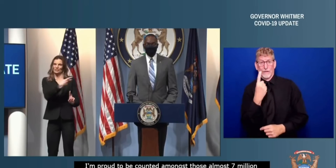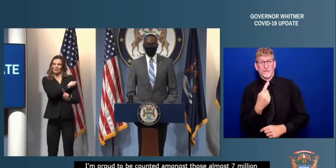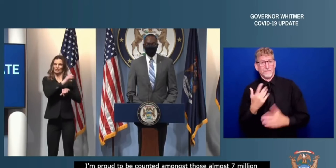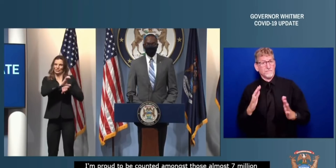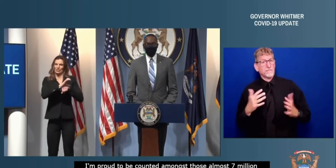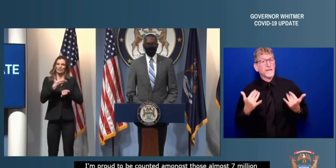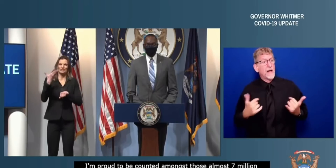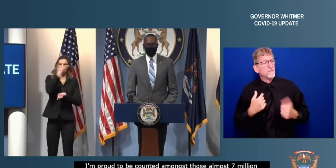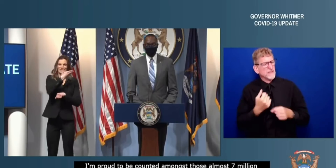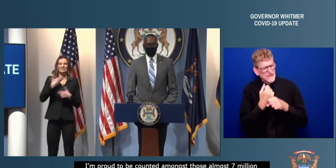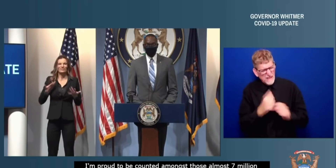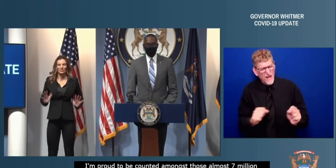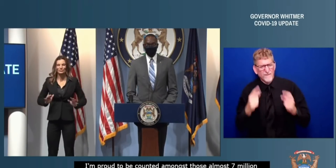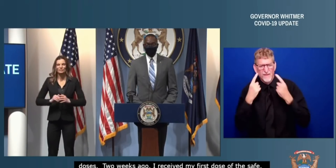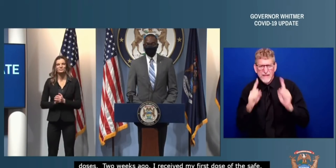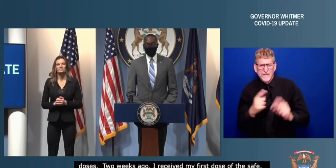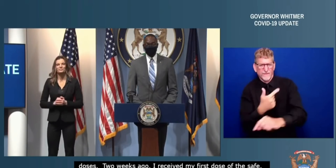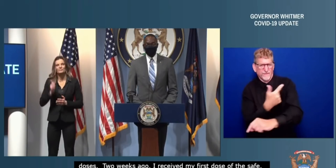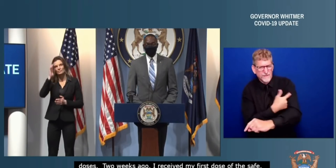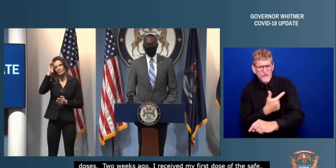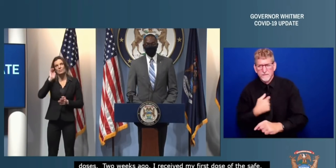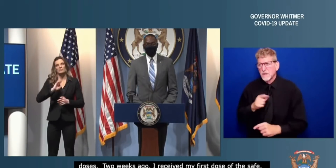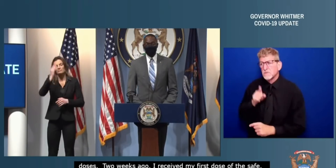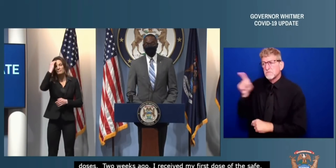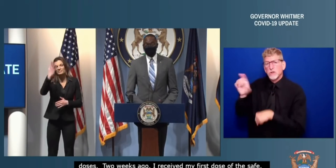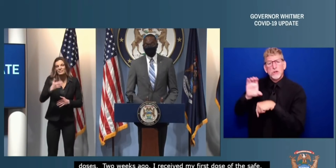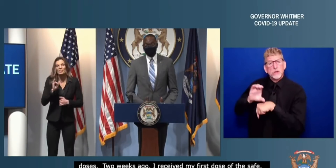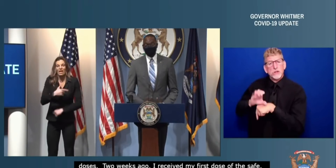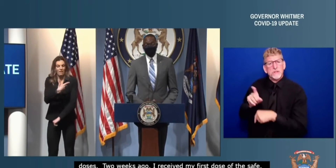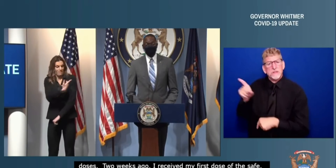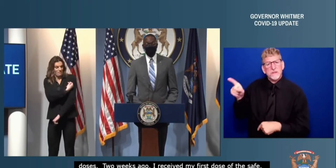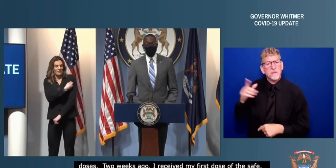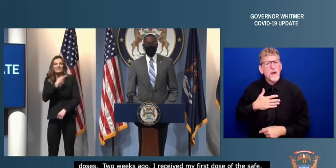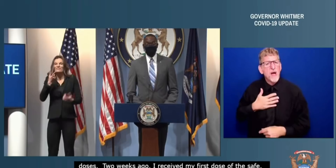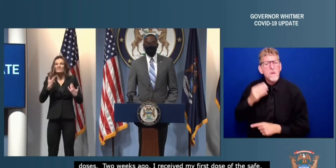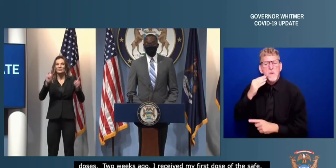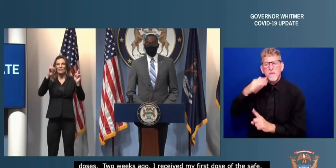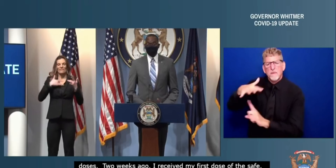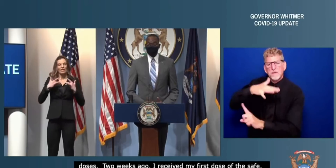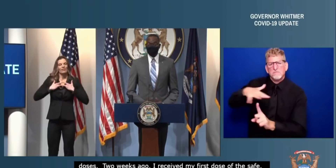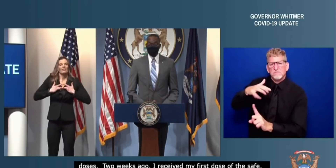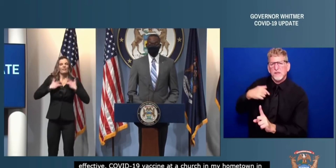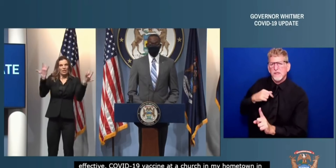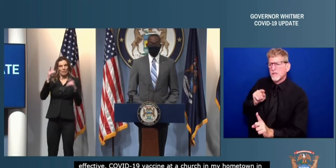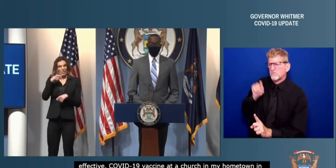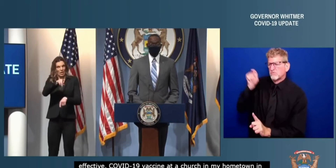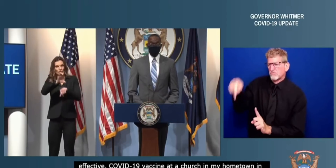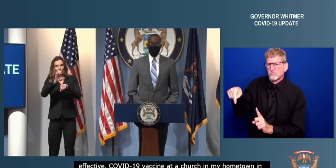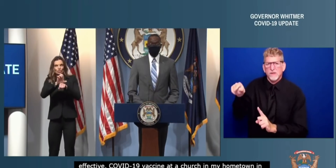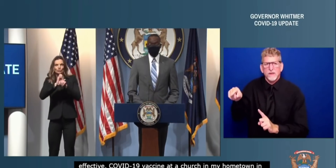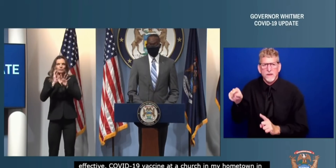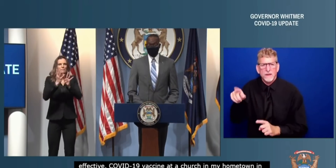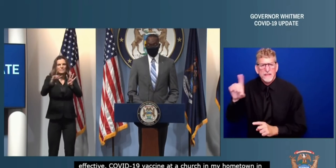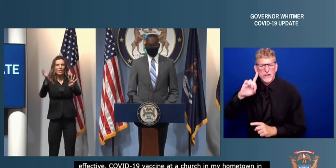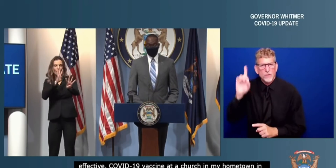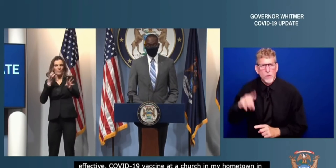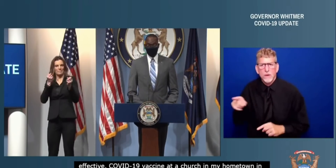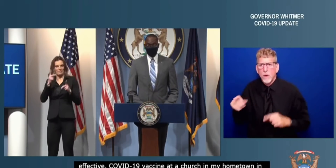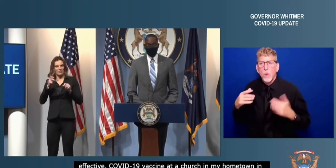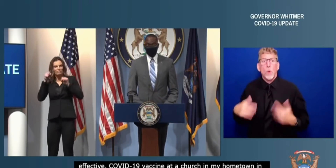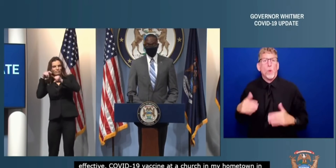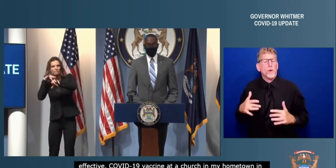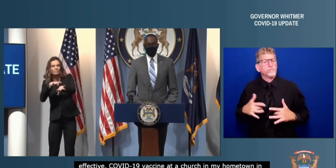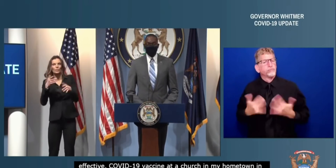church in my hometown of Detroit. And I gotta say, it was glorious, frankly, to see a church full of people lining up to get